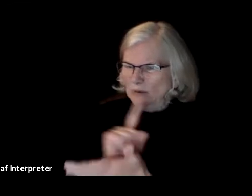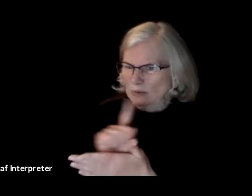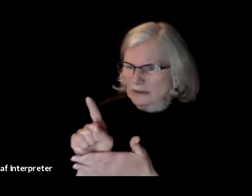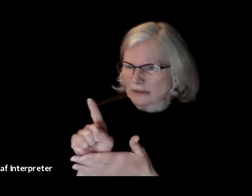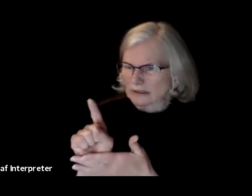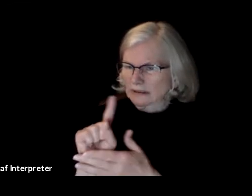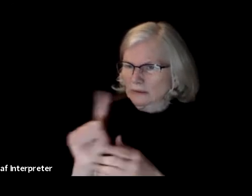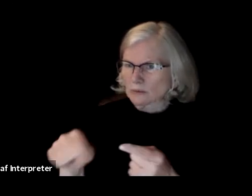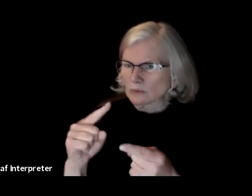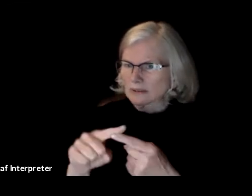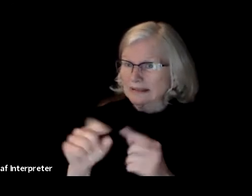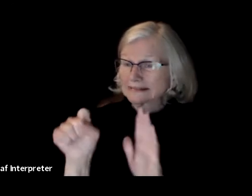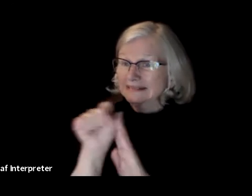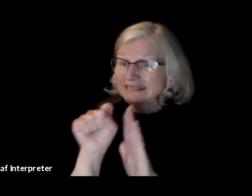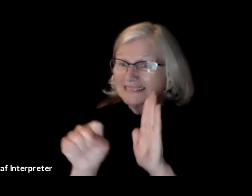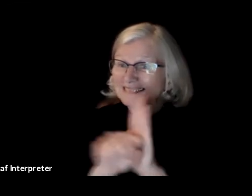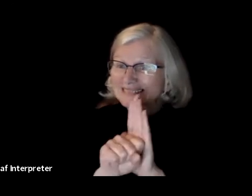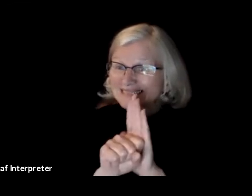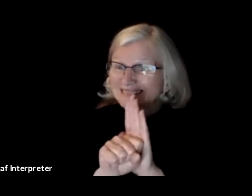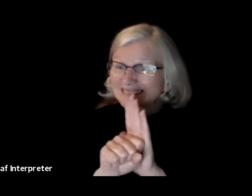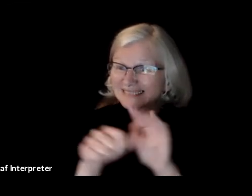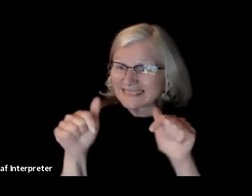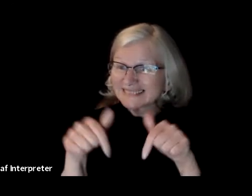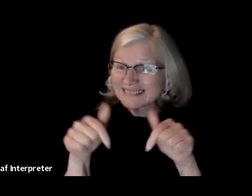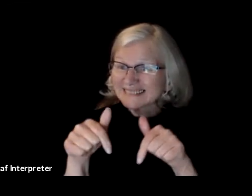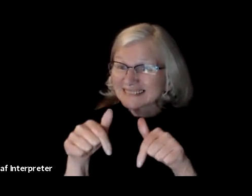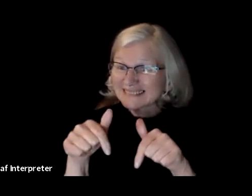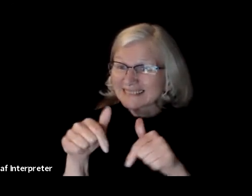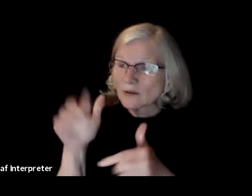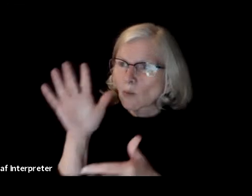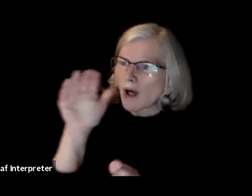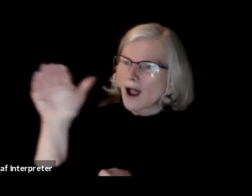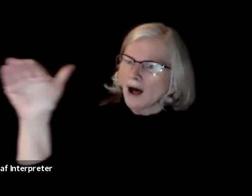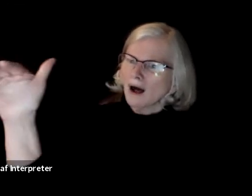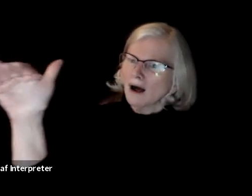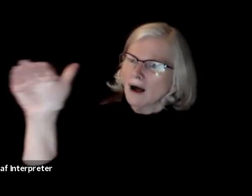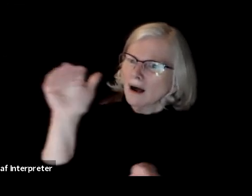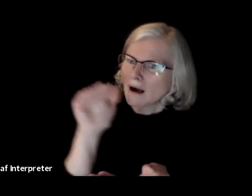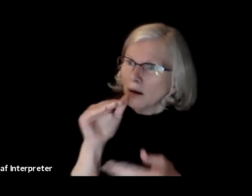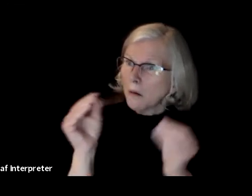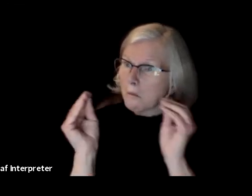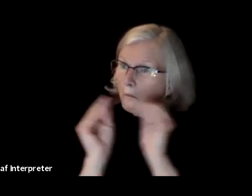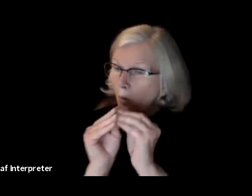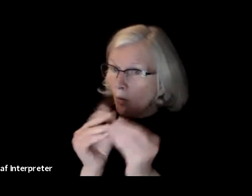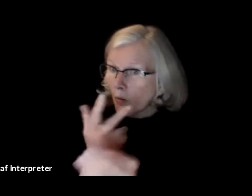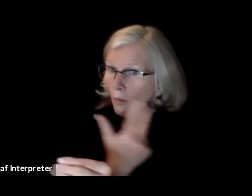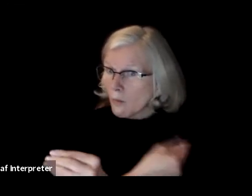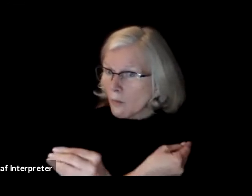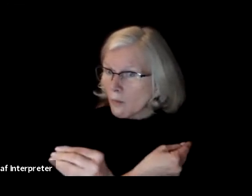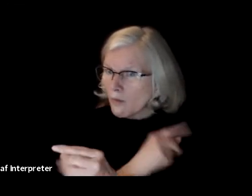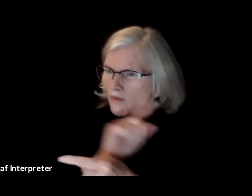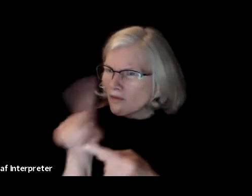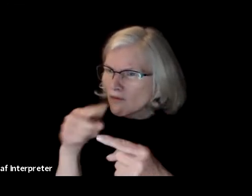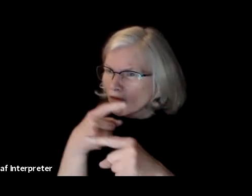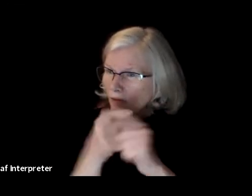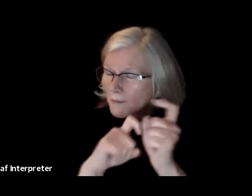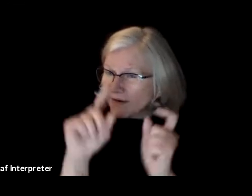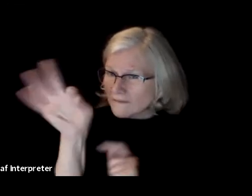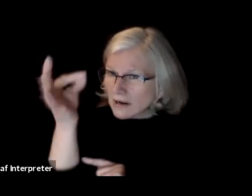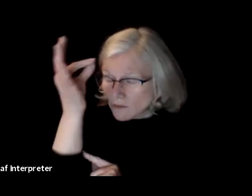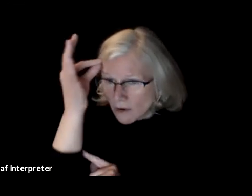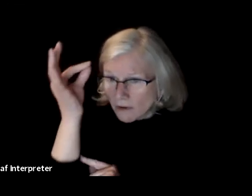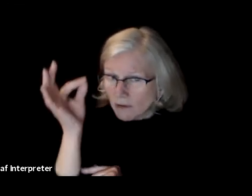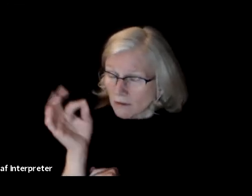a big increase in vaccine allocation from the federal government. The governor said a couple weeks ago as much